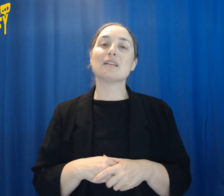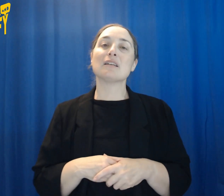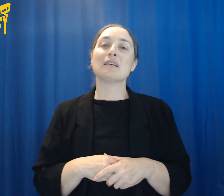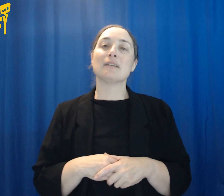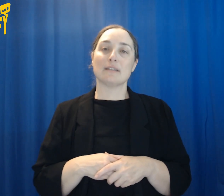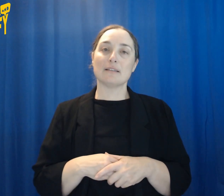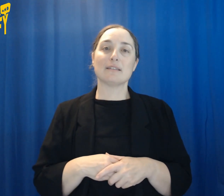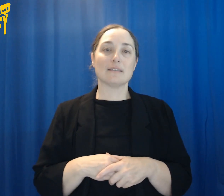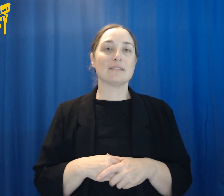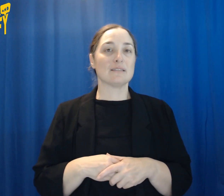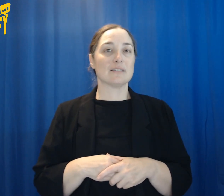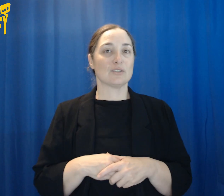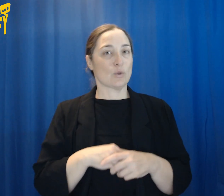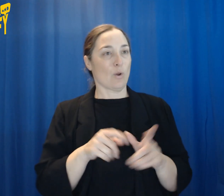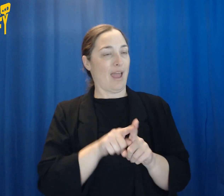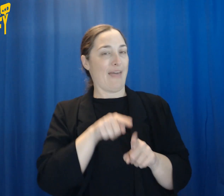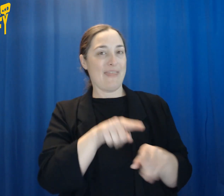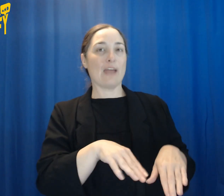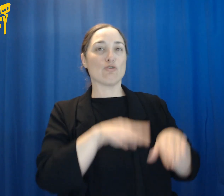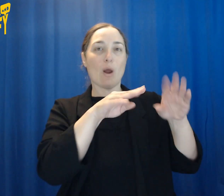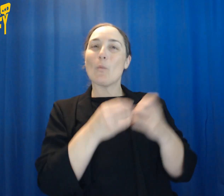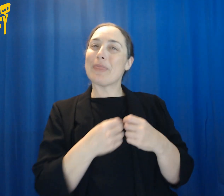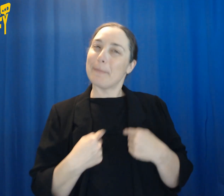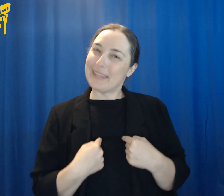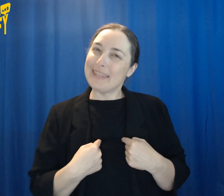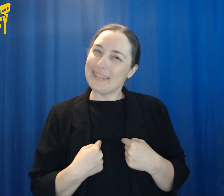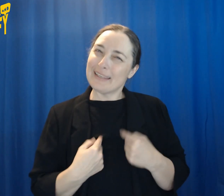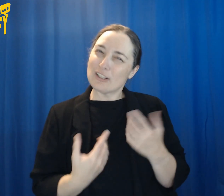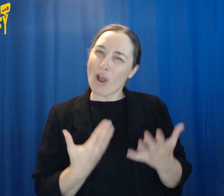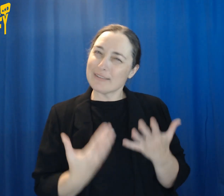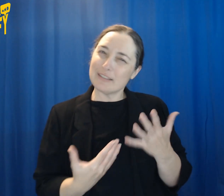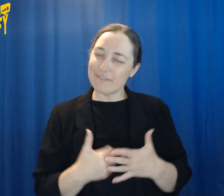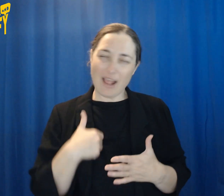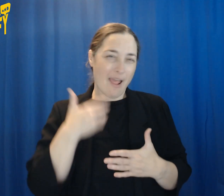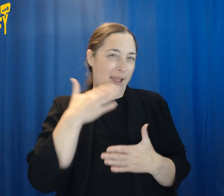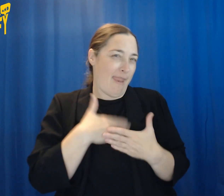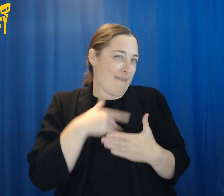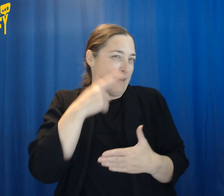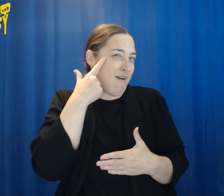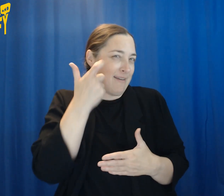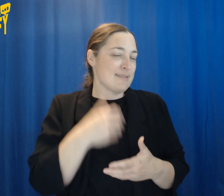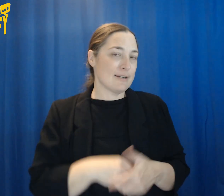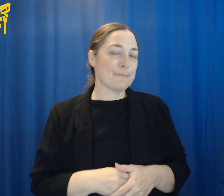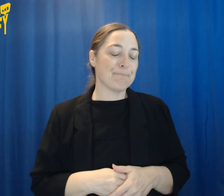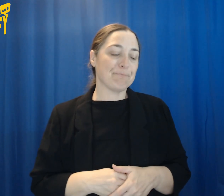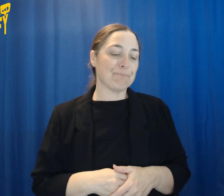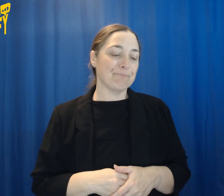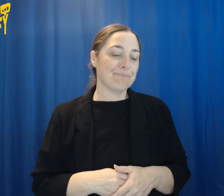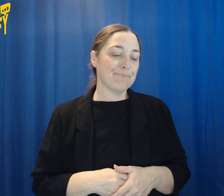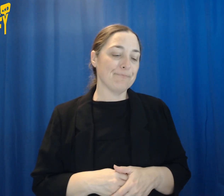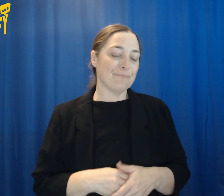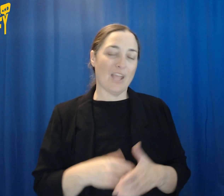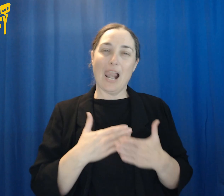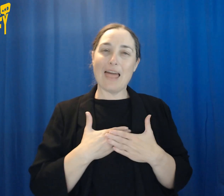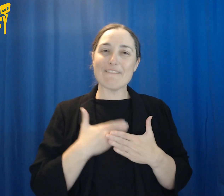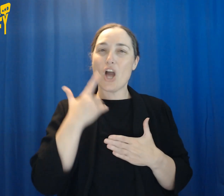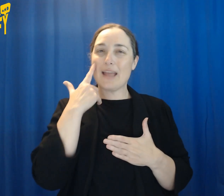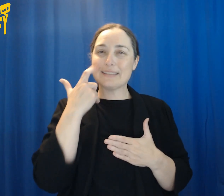up with me, sort of. I love that idea. I love the idea of Strange Little